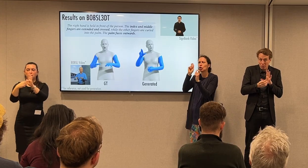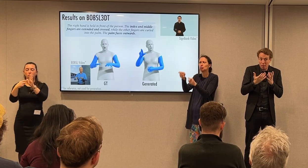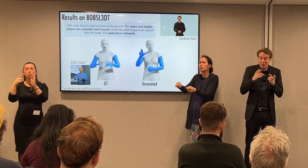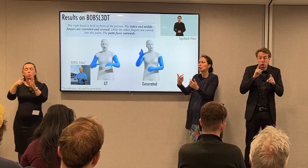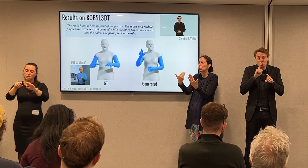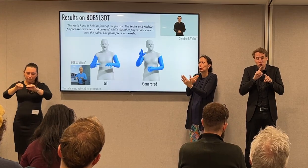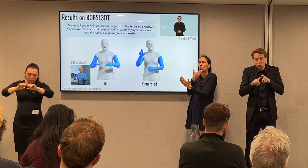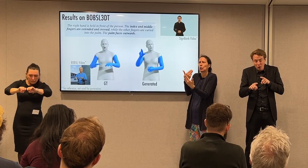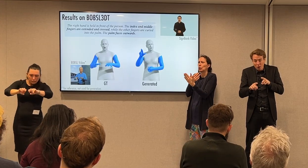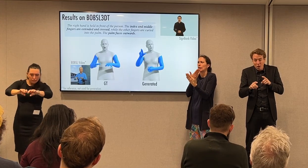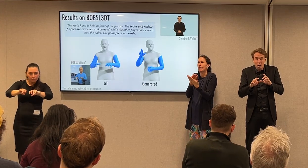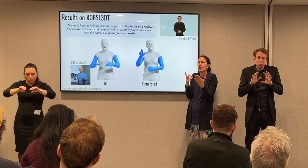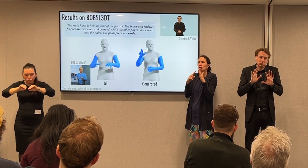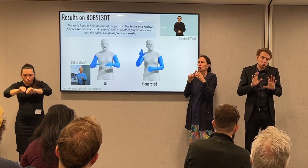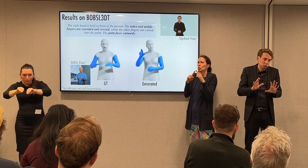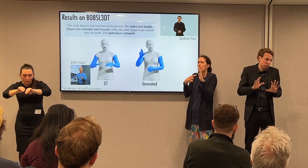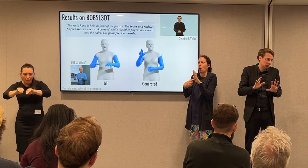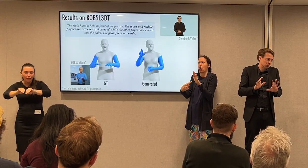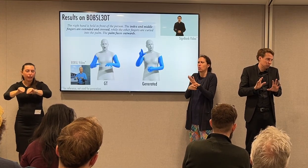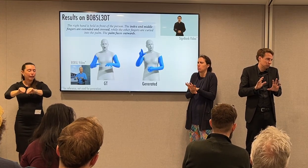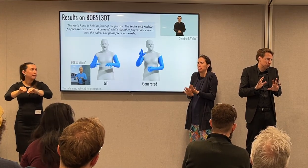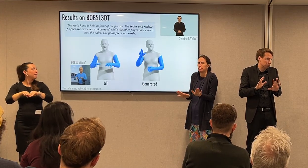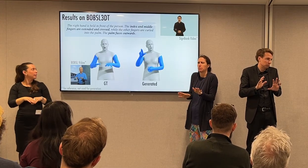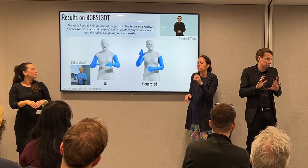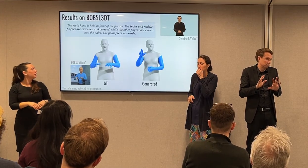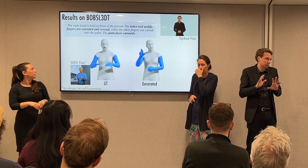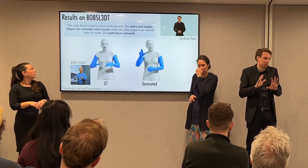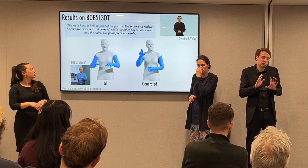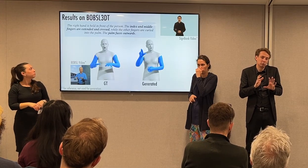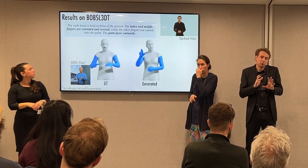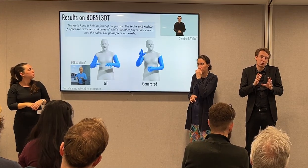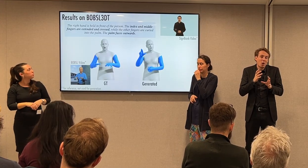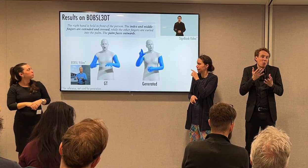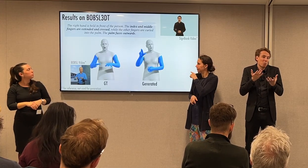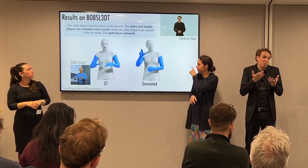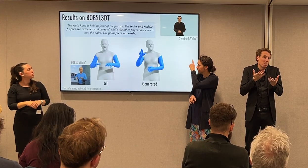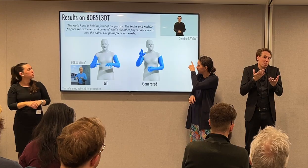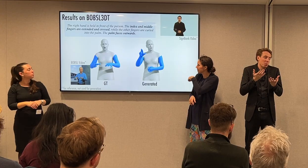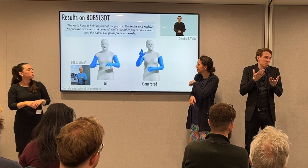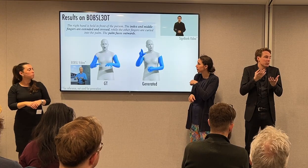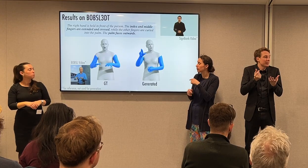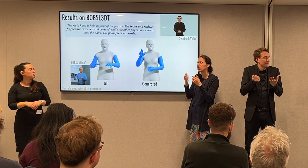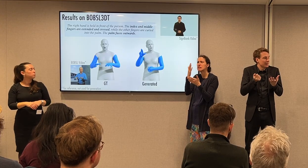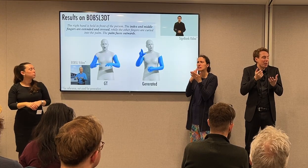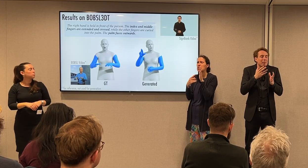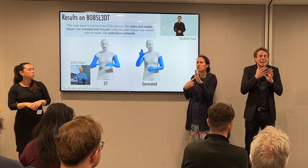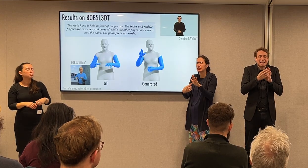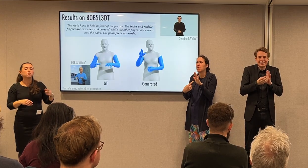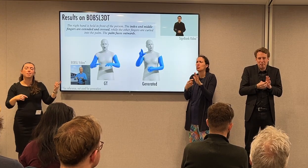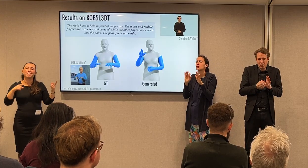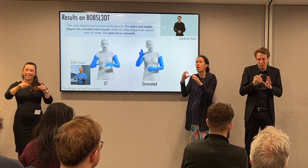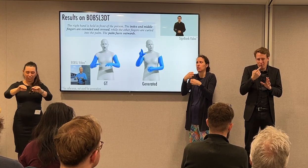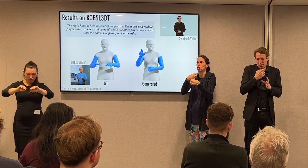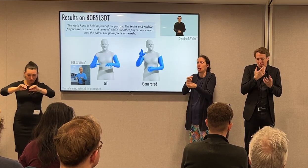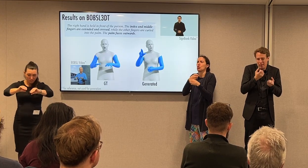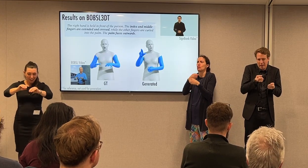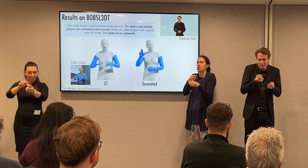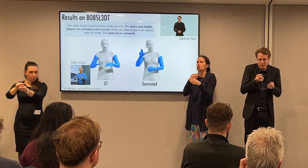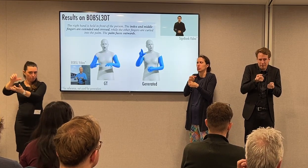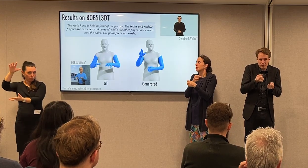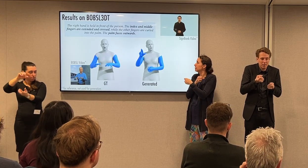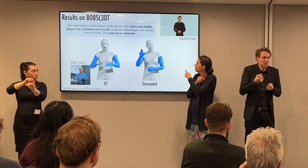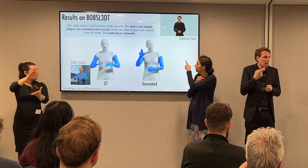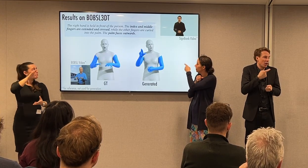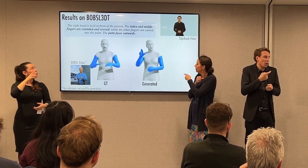to the model, so I'm not going to detail it. And so these are some examples of generation. So here the